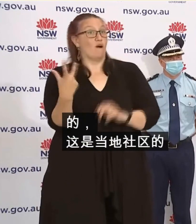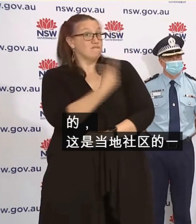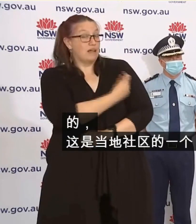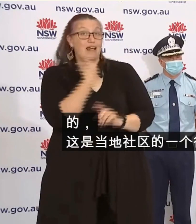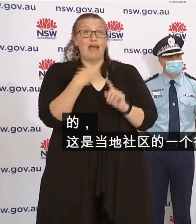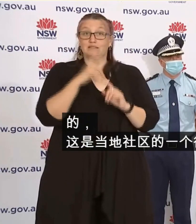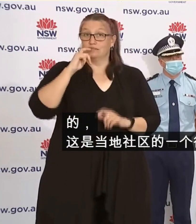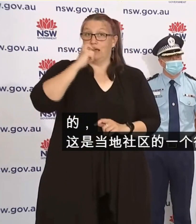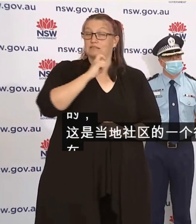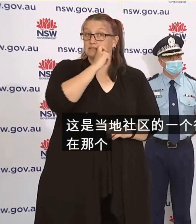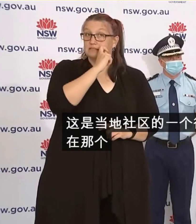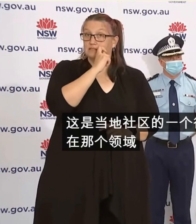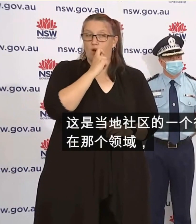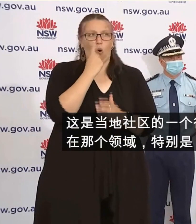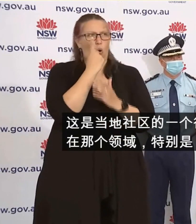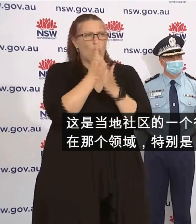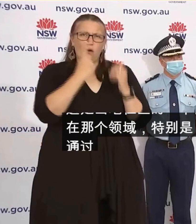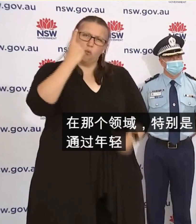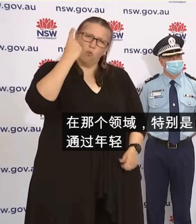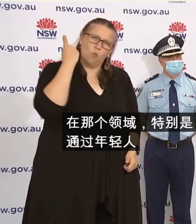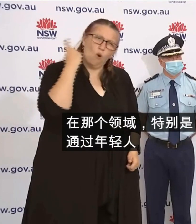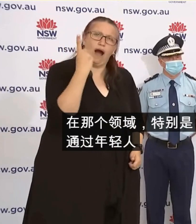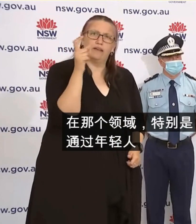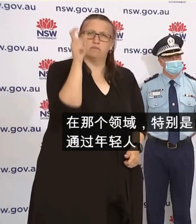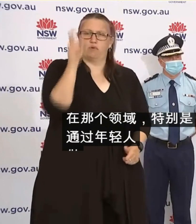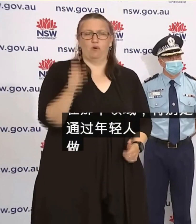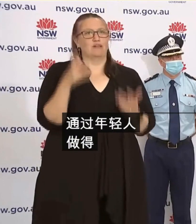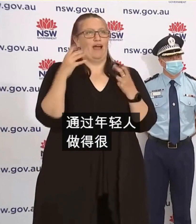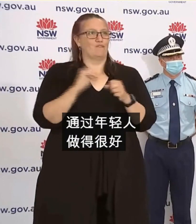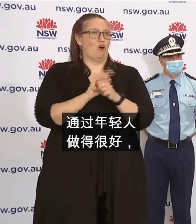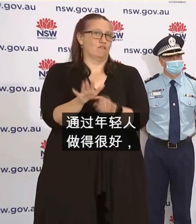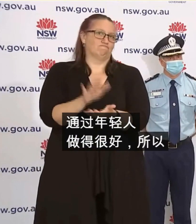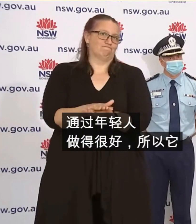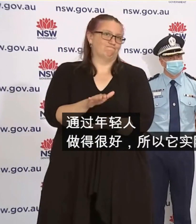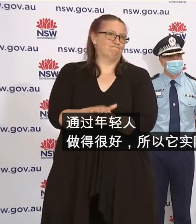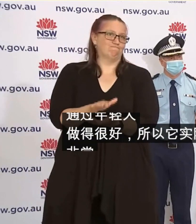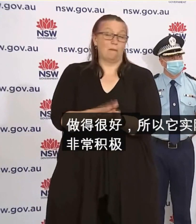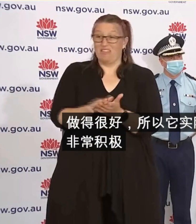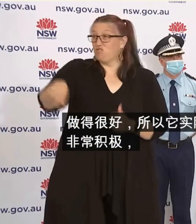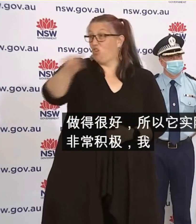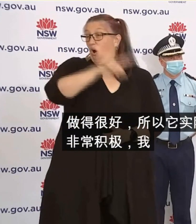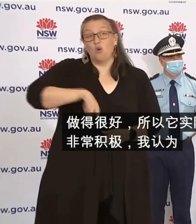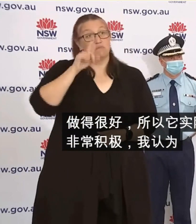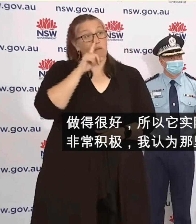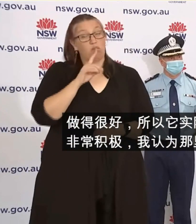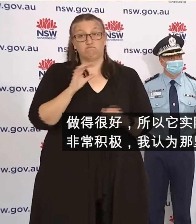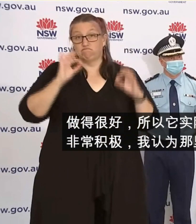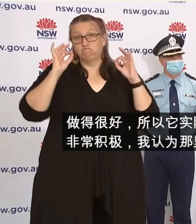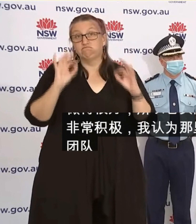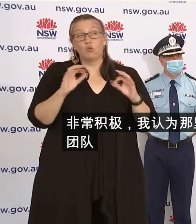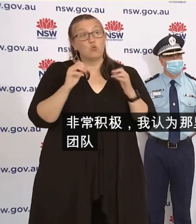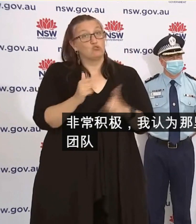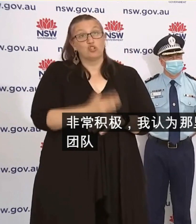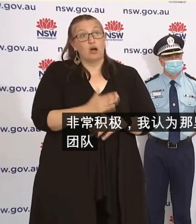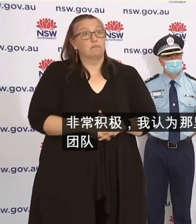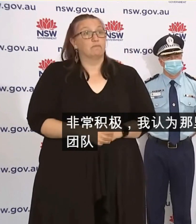wonderful indicator that the local community in that area, particularly through the younger people, are doing very well. So it's actually very positive. And I think the